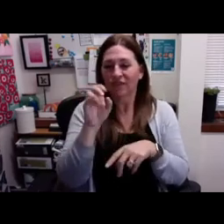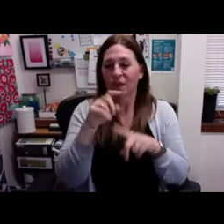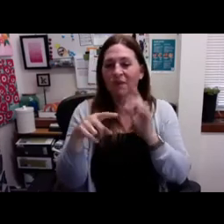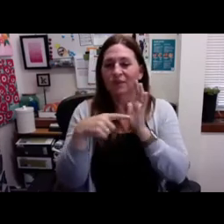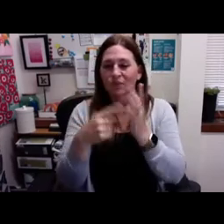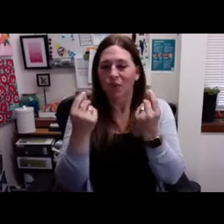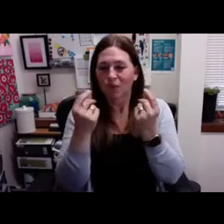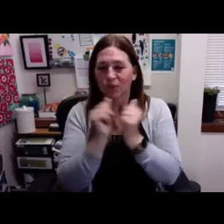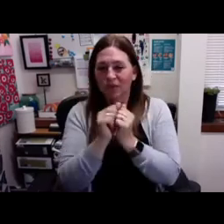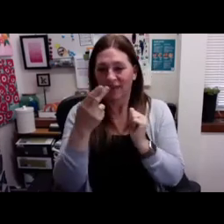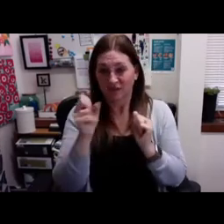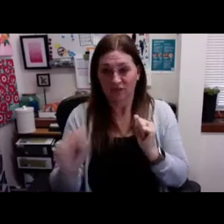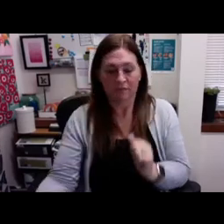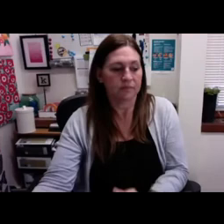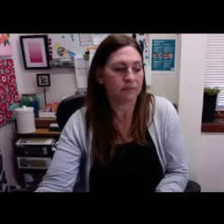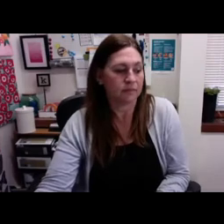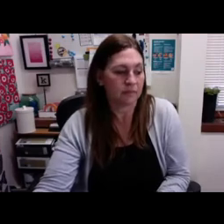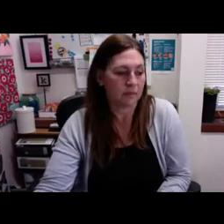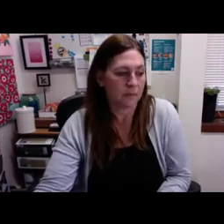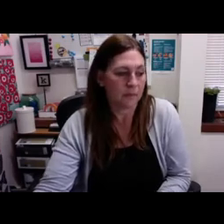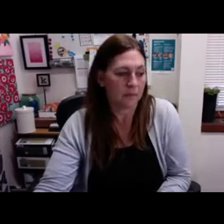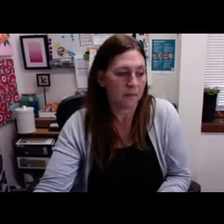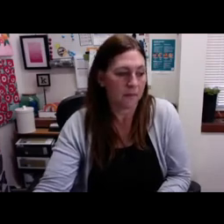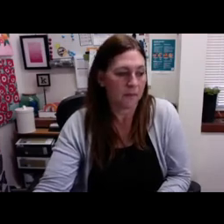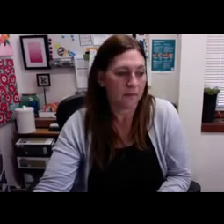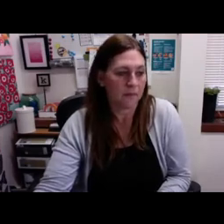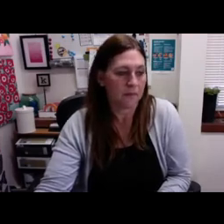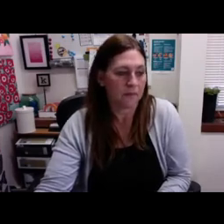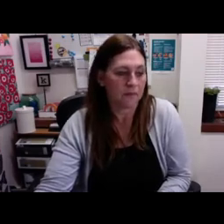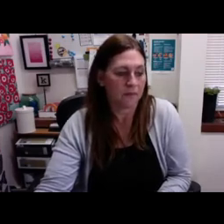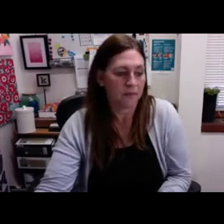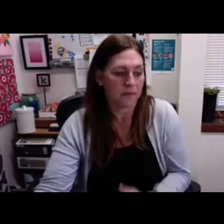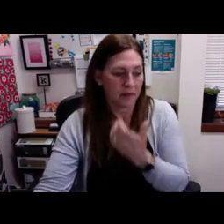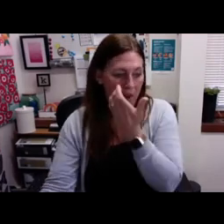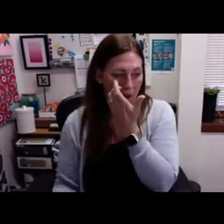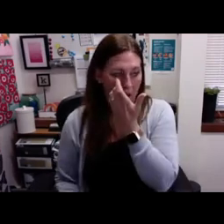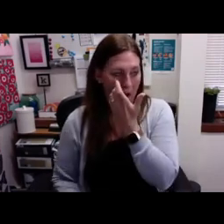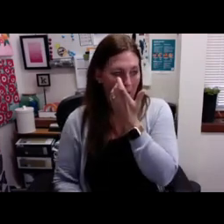So this is a shorter video, but I do want to show you it. It's about hand shapes.